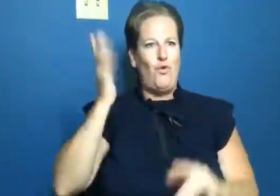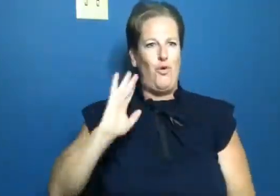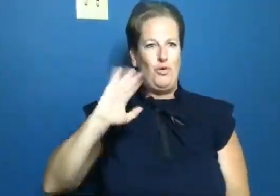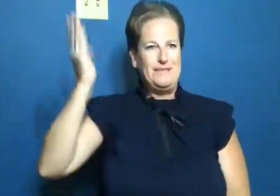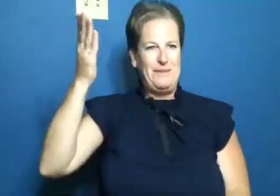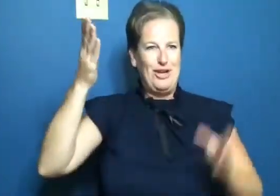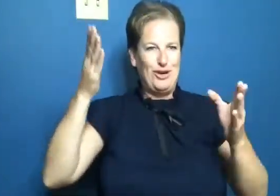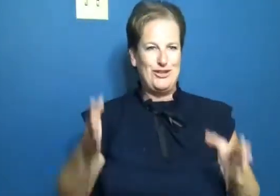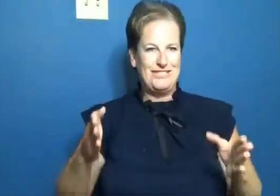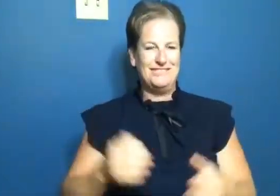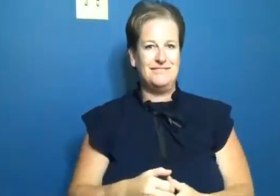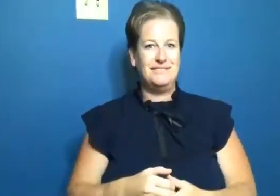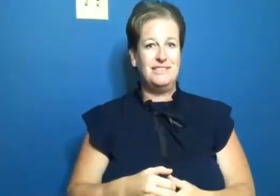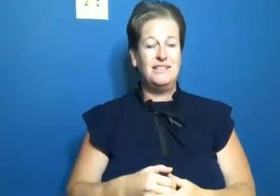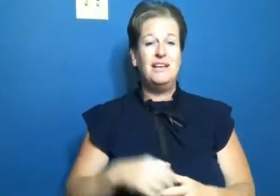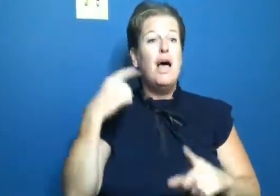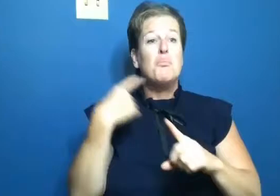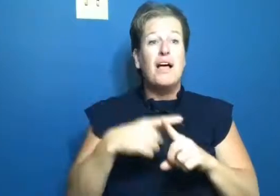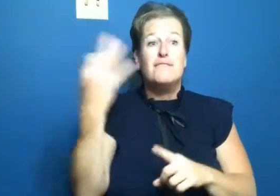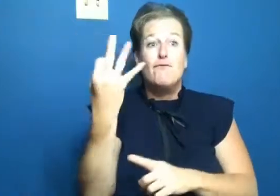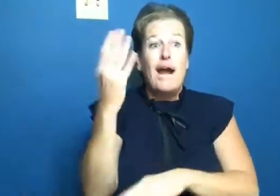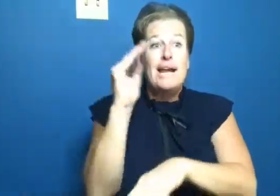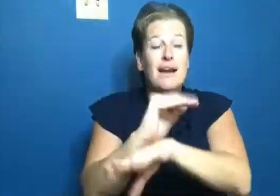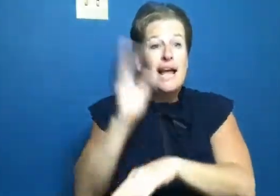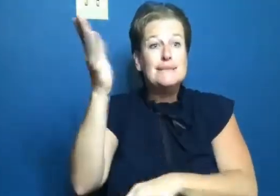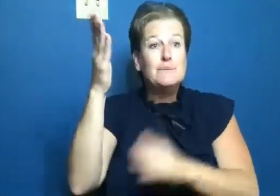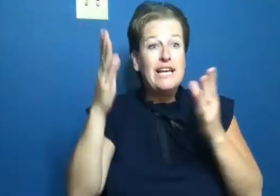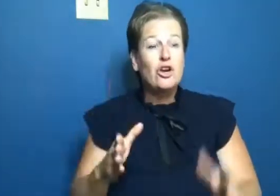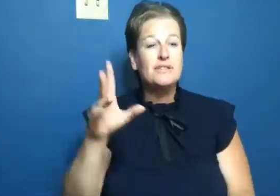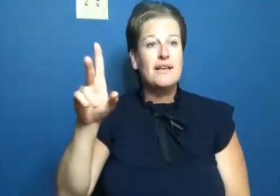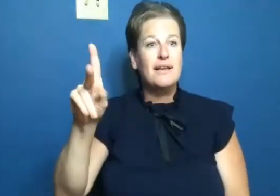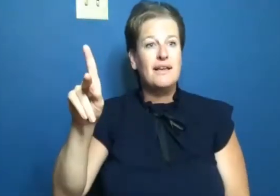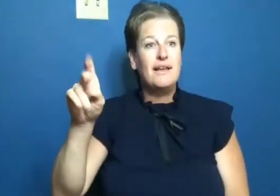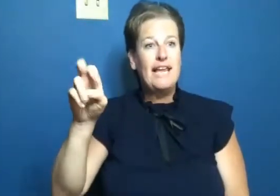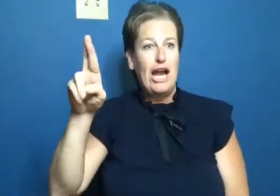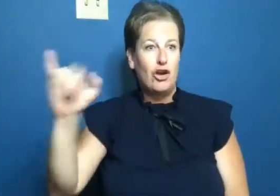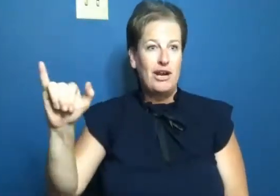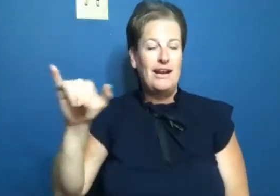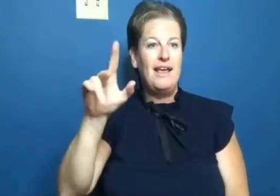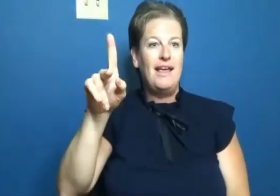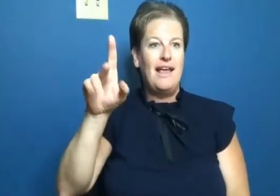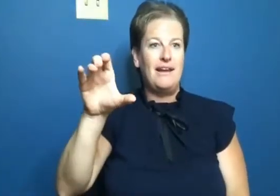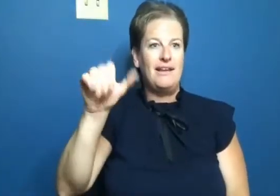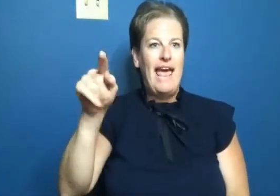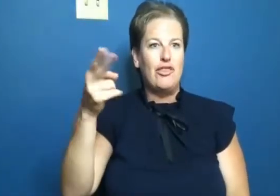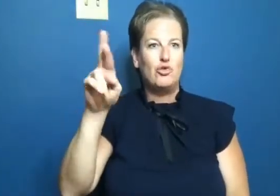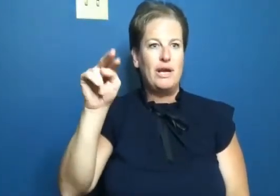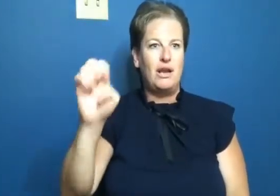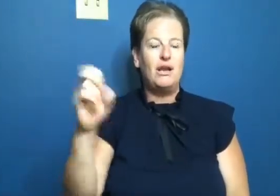our speakers from Friday night, Catherine and Carrie, they did such a beautiful job at, talking about recovery,